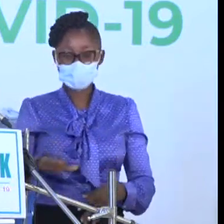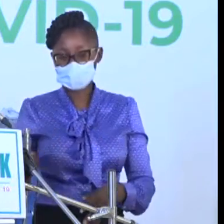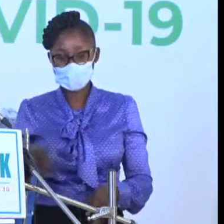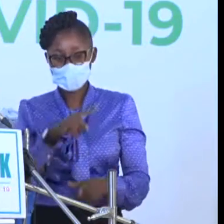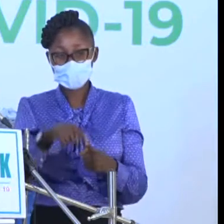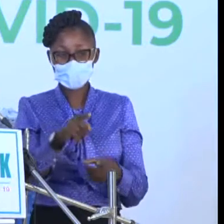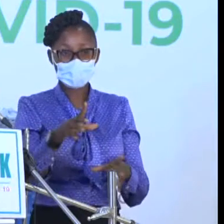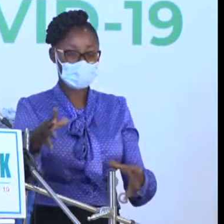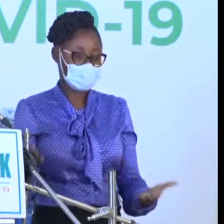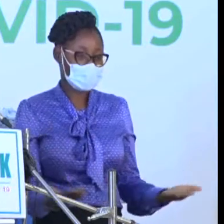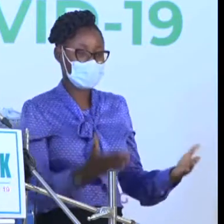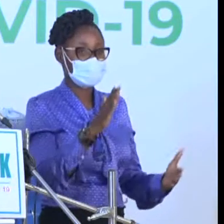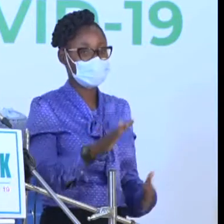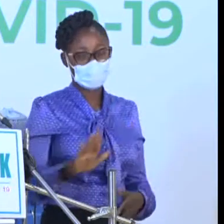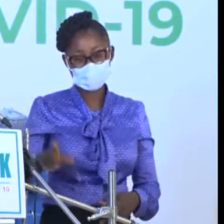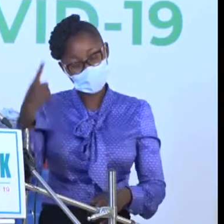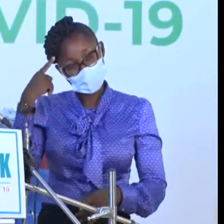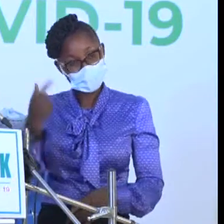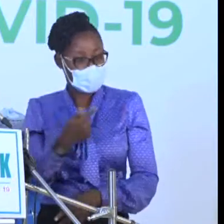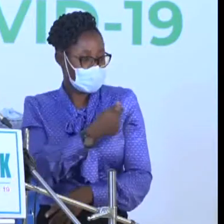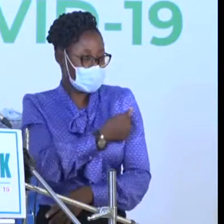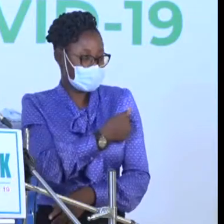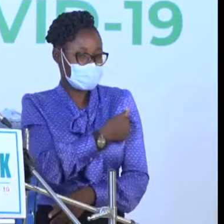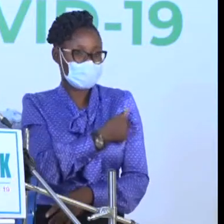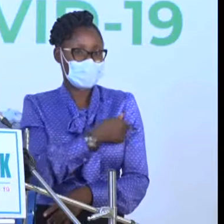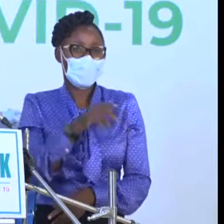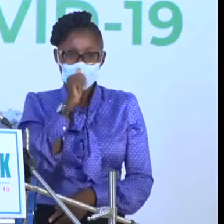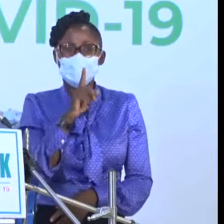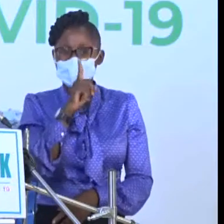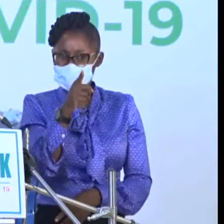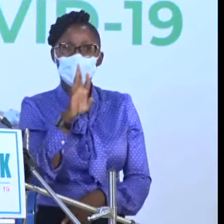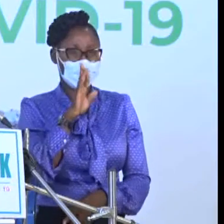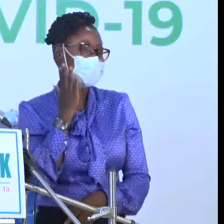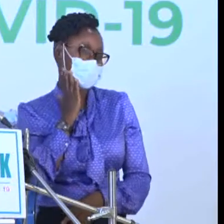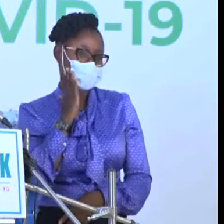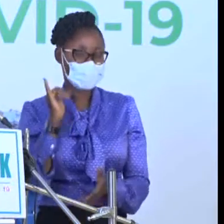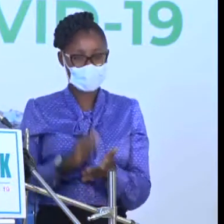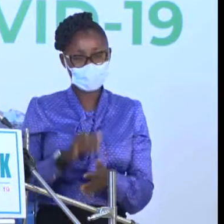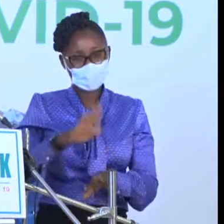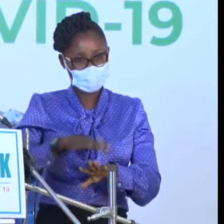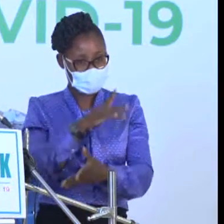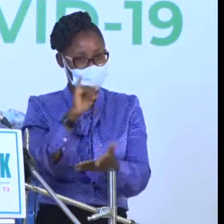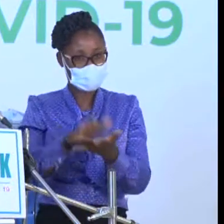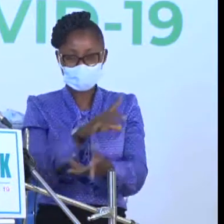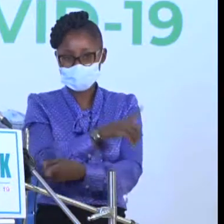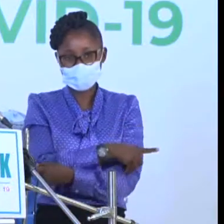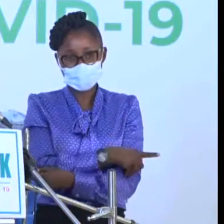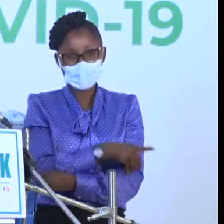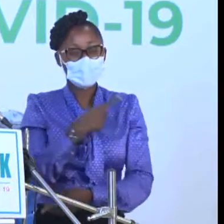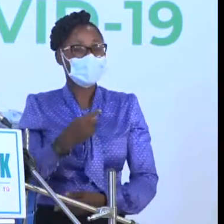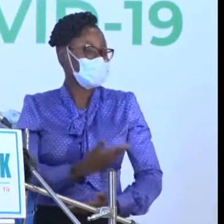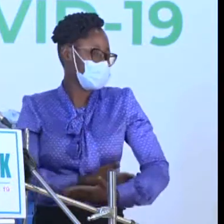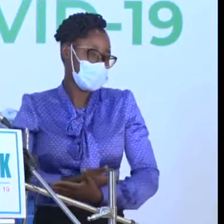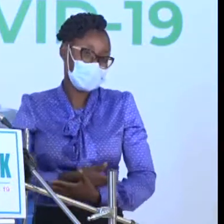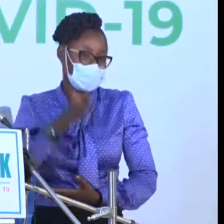people. Also, Executive Director of NPHCDA clarified that the AstraZeneca vaccine and Johnson &